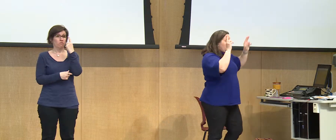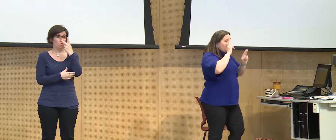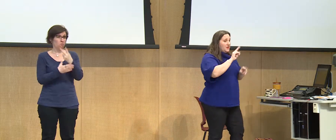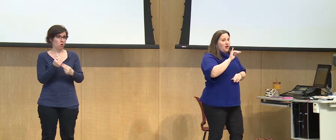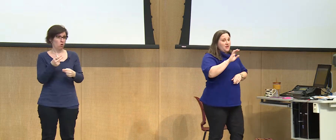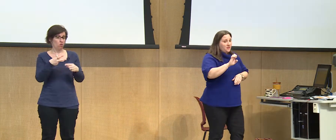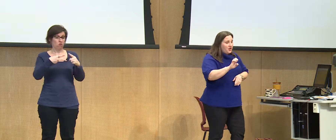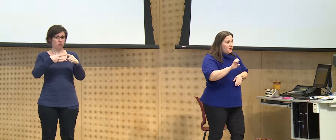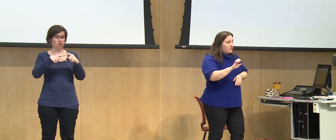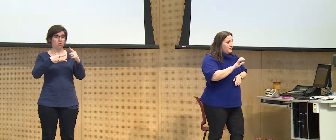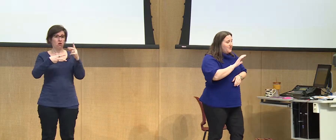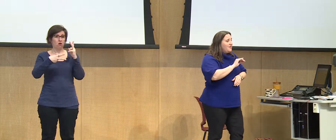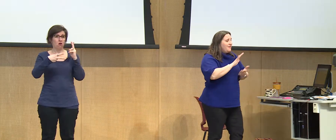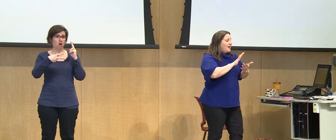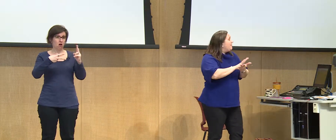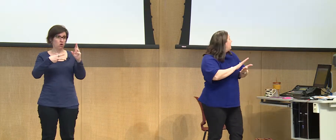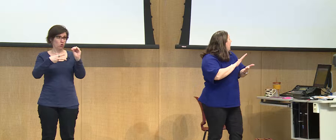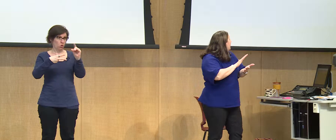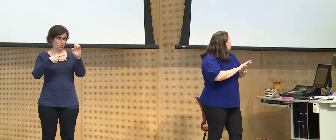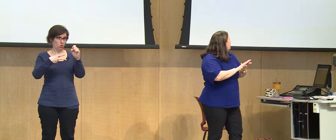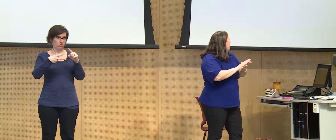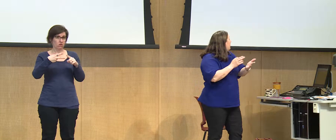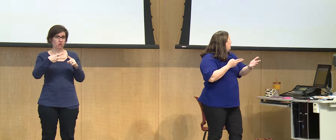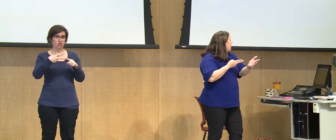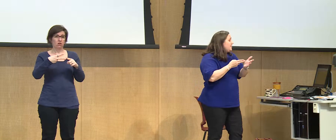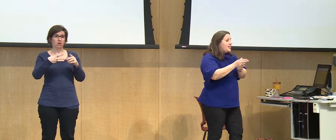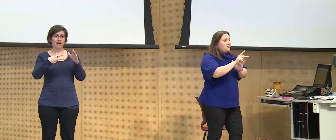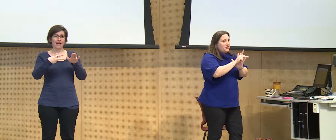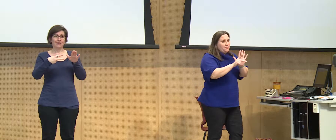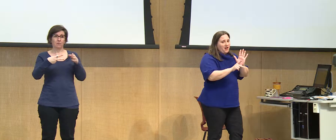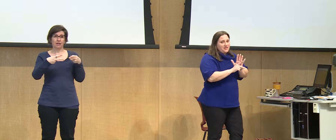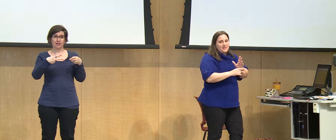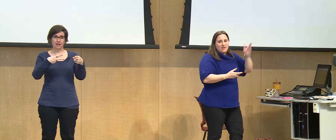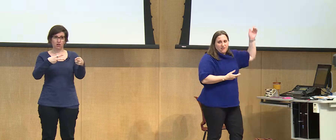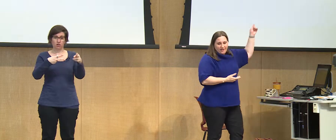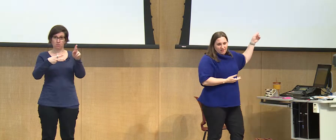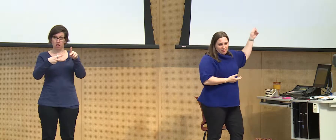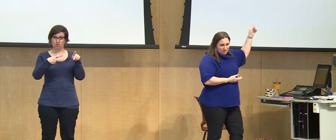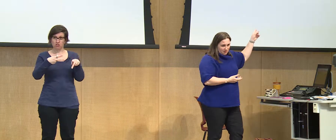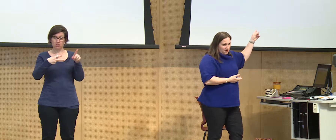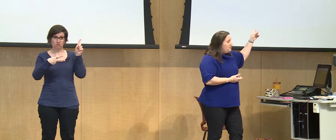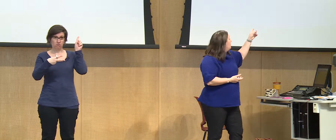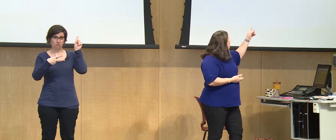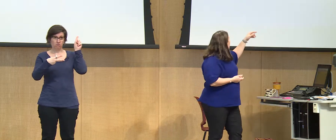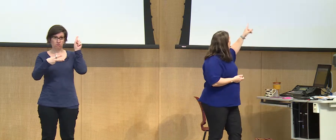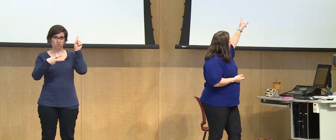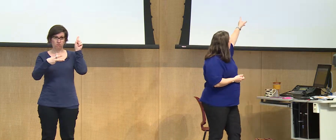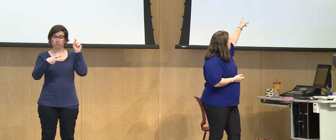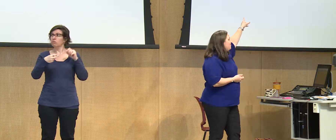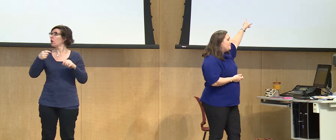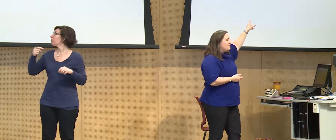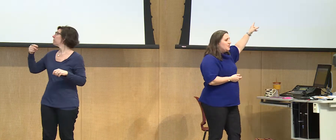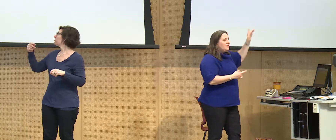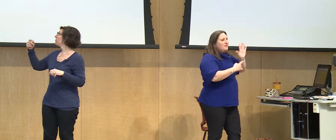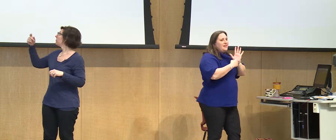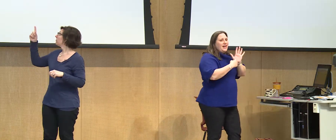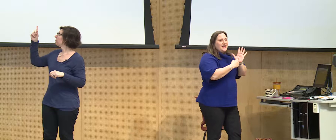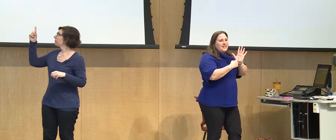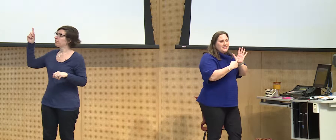the honor code and the academic integrity policy are here. An